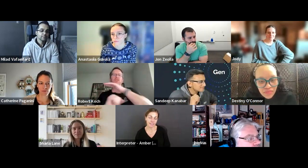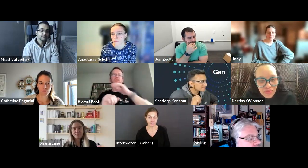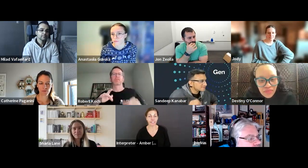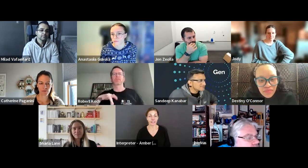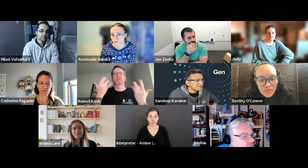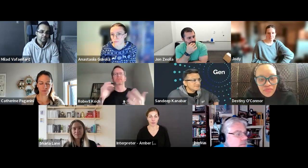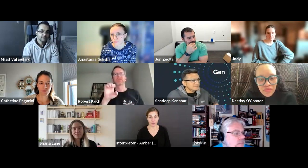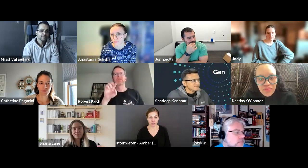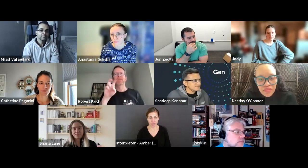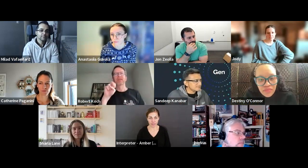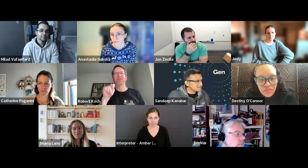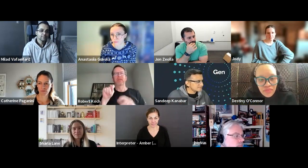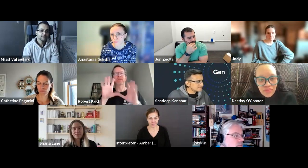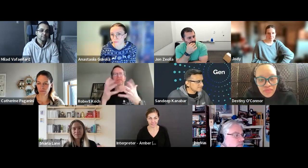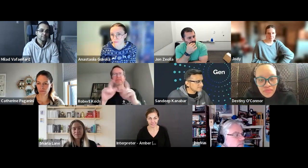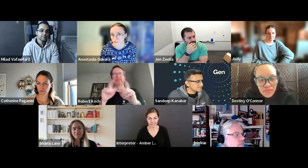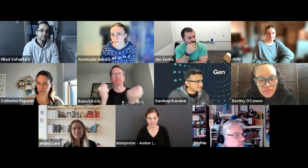to get Lennox Foundation